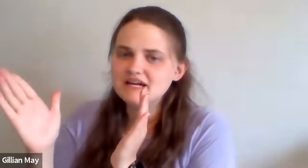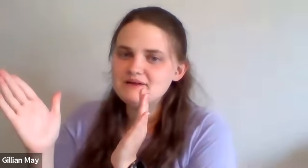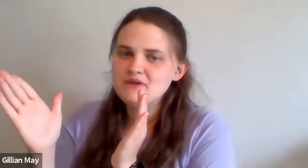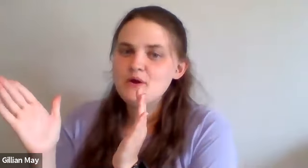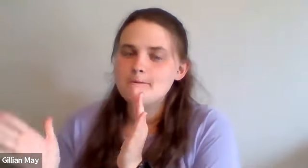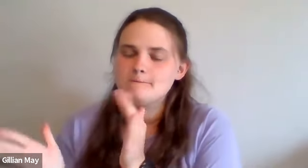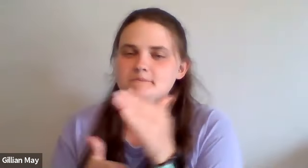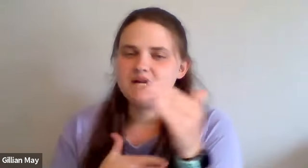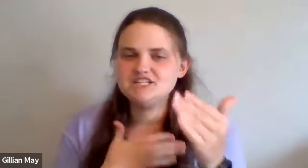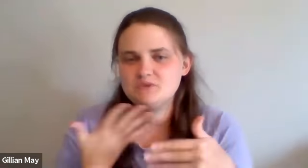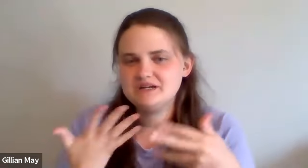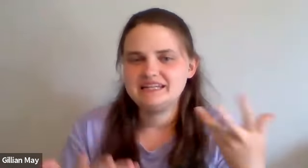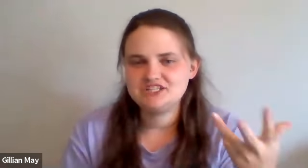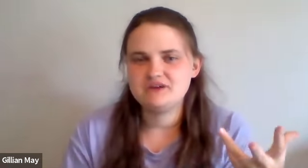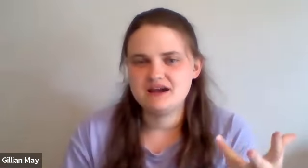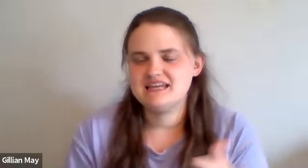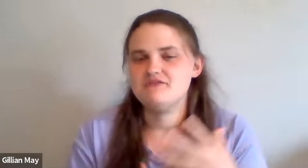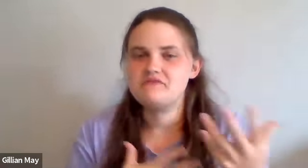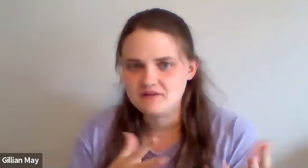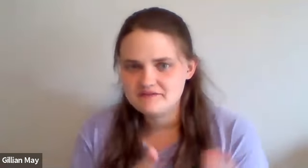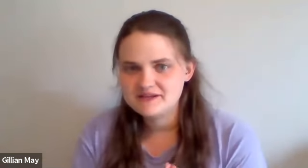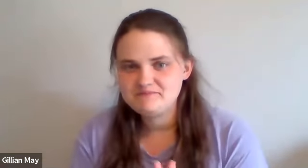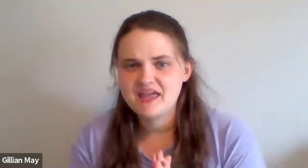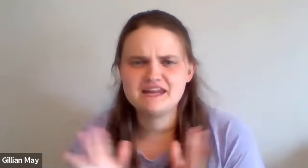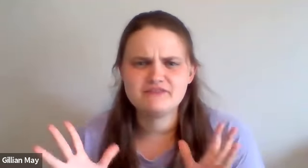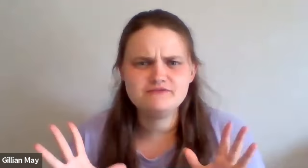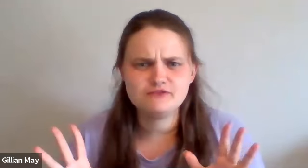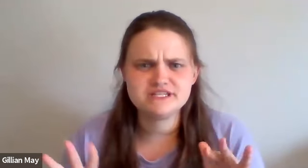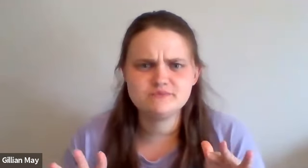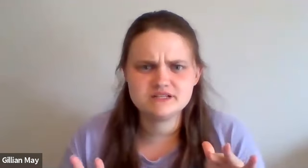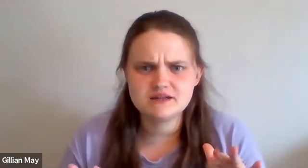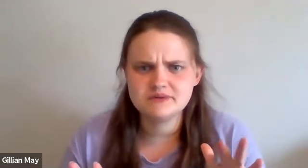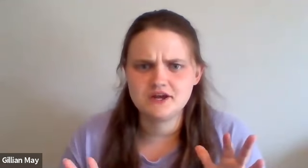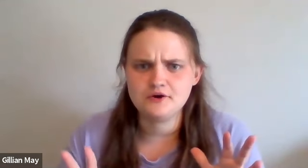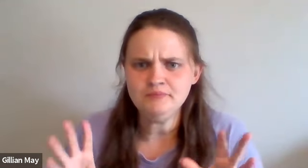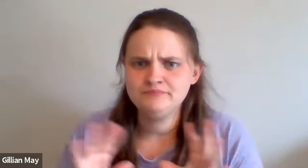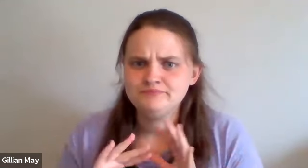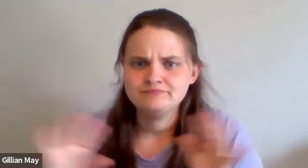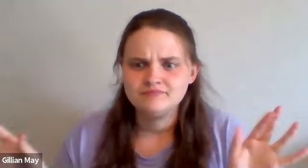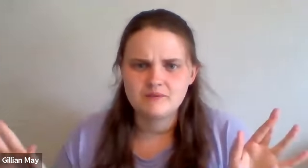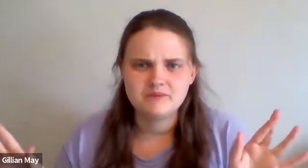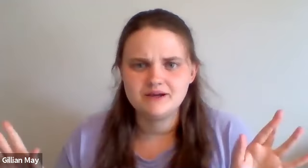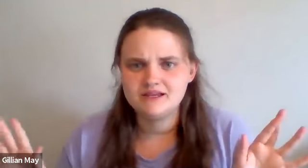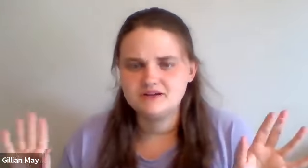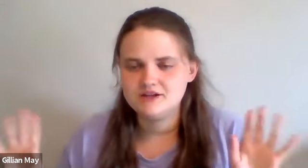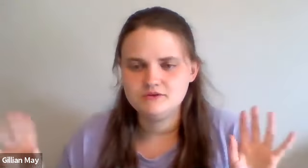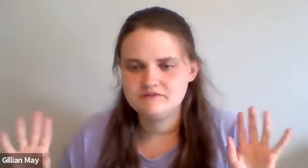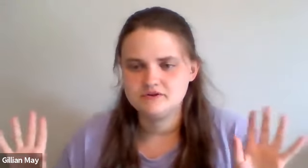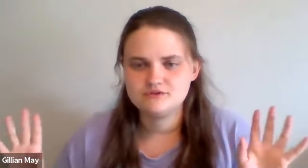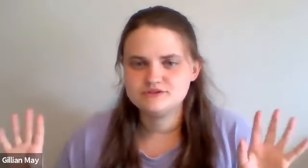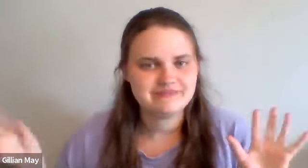up. But I just wanted to get you guys to have a feel of it. And if I freeze, please let me know. I mean, my internet, whoever knows.